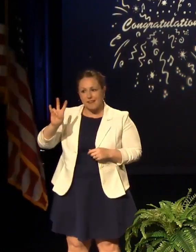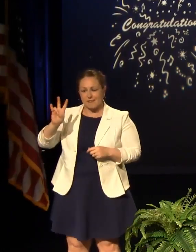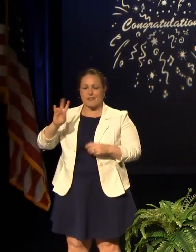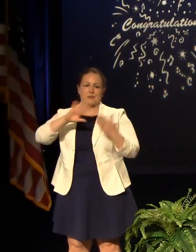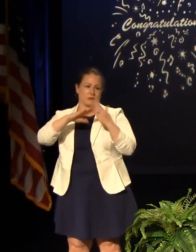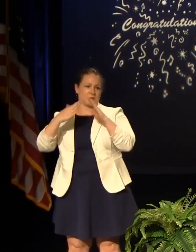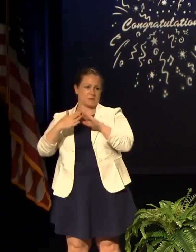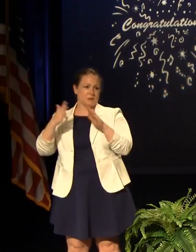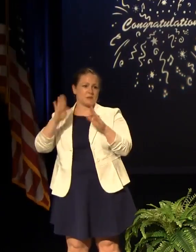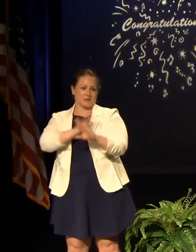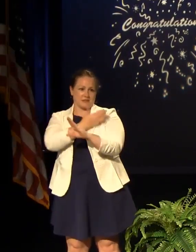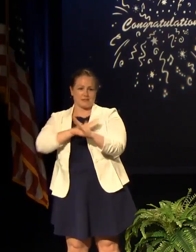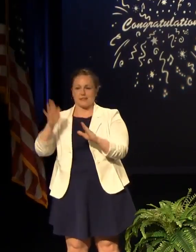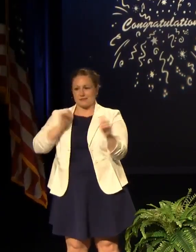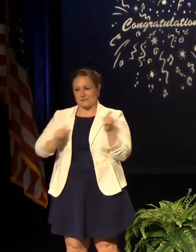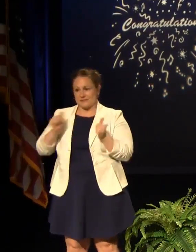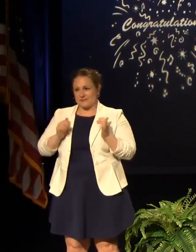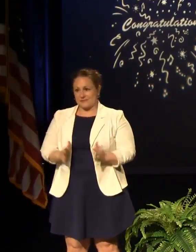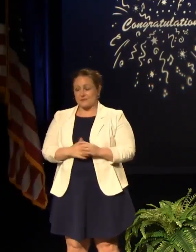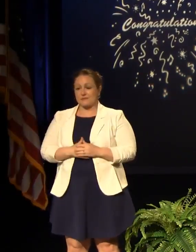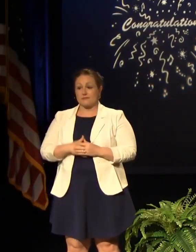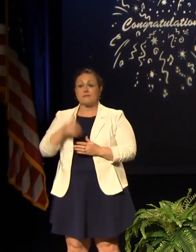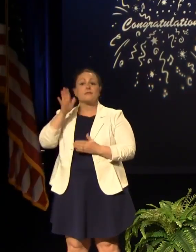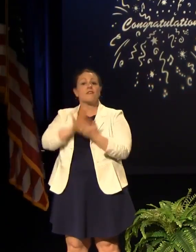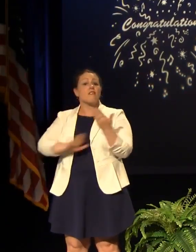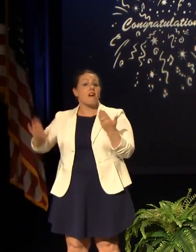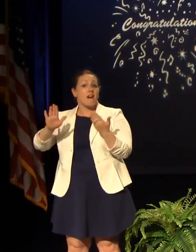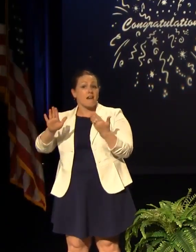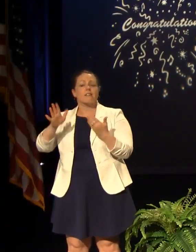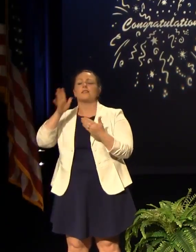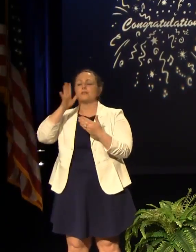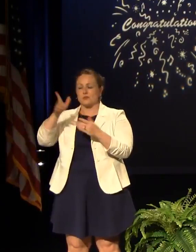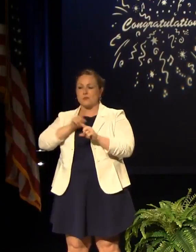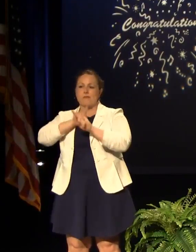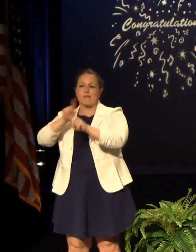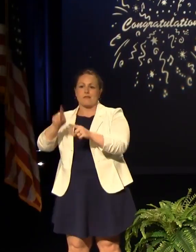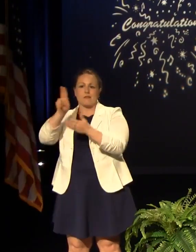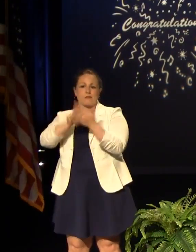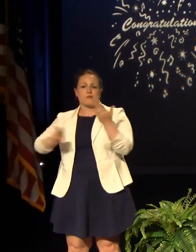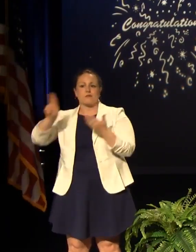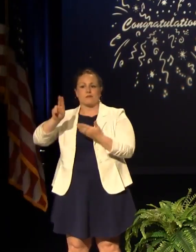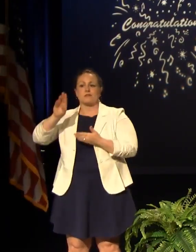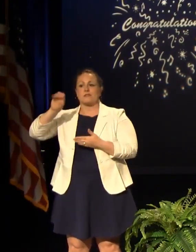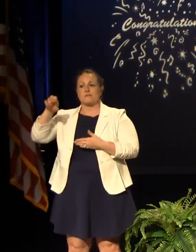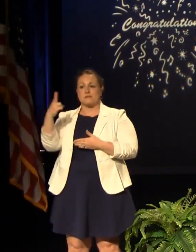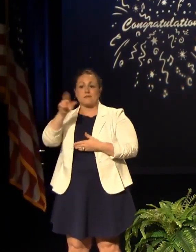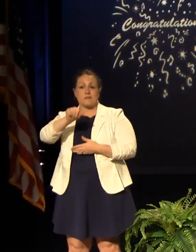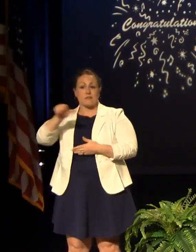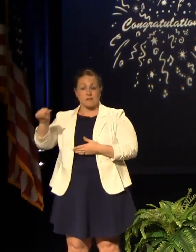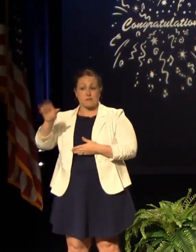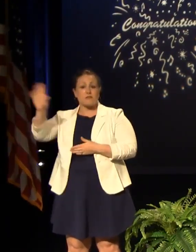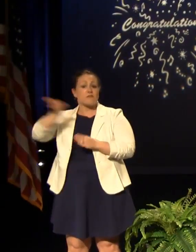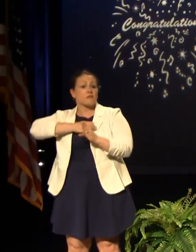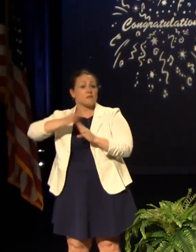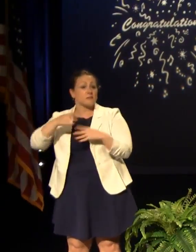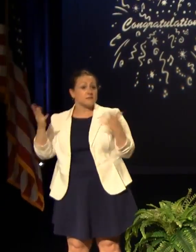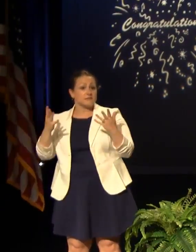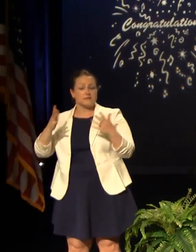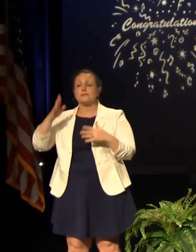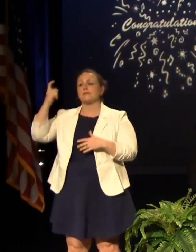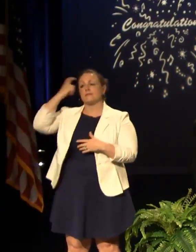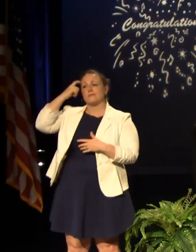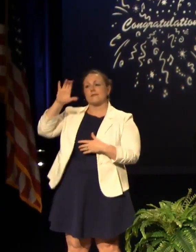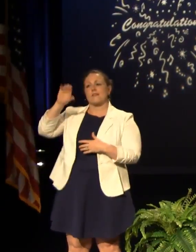Caroline will be attending the University of Michigan Ann Arbor in the fall and will major in cognitive science. Ladies and